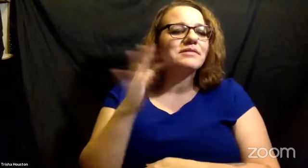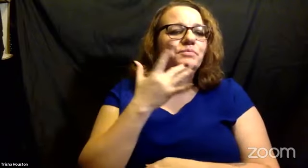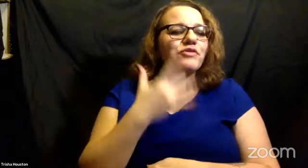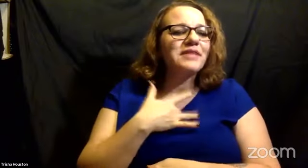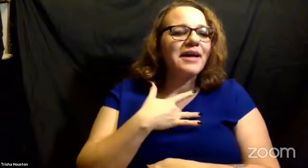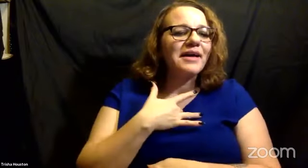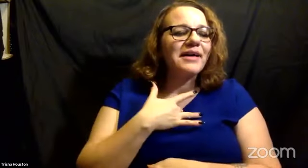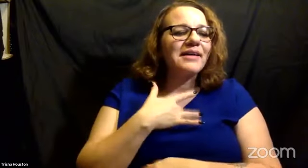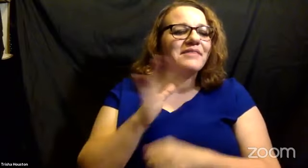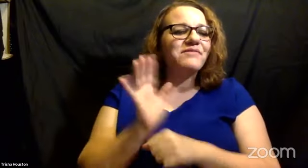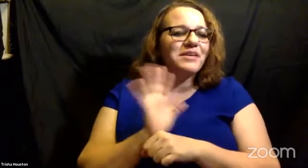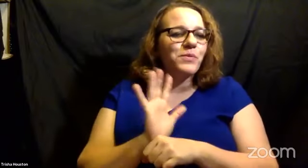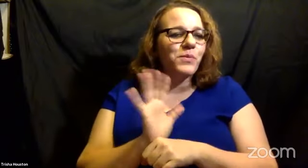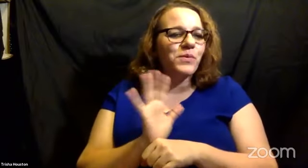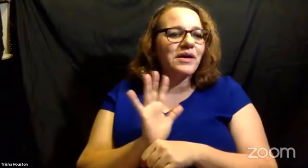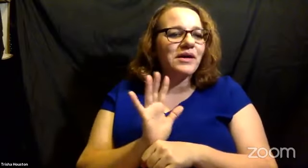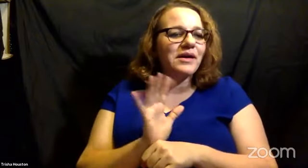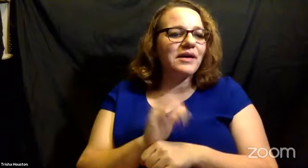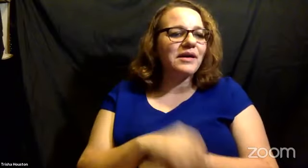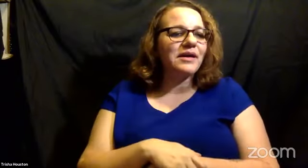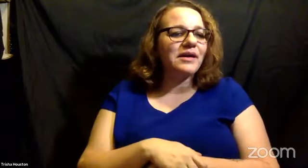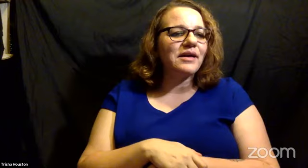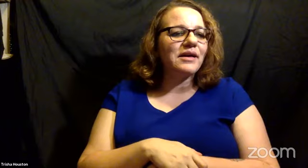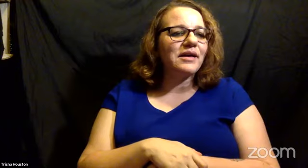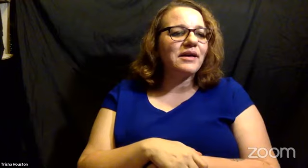son says thank you for his birthday video.